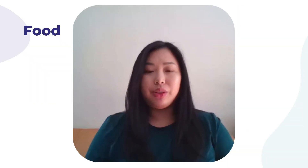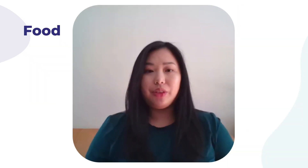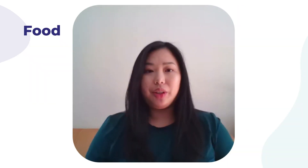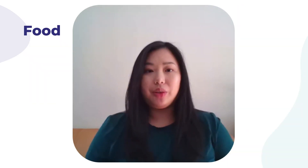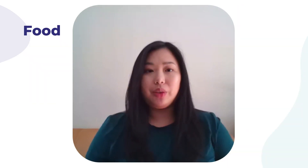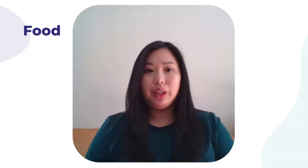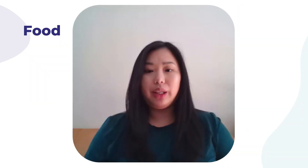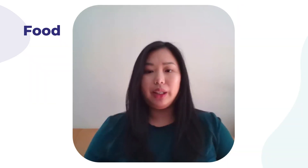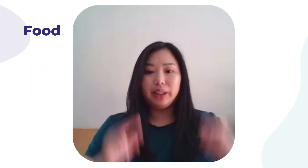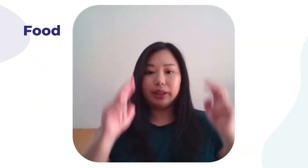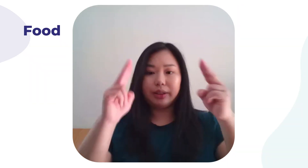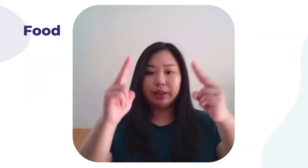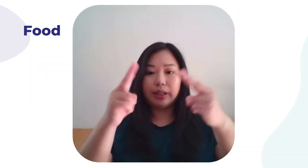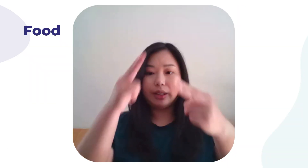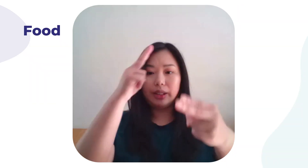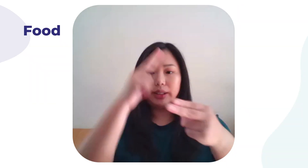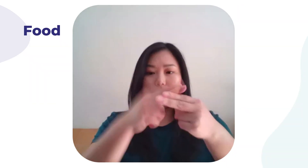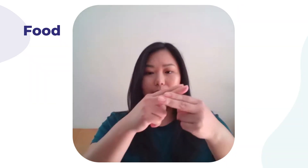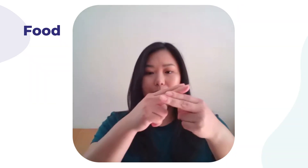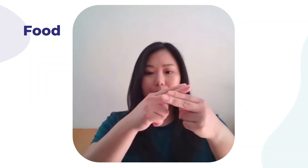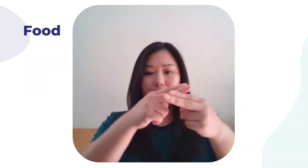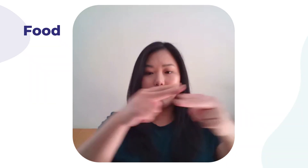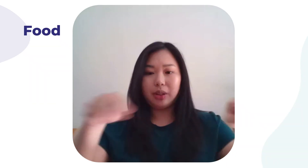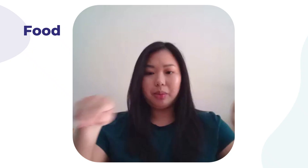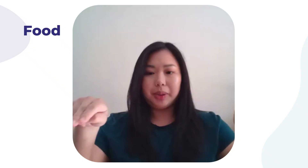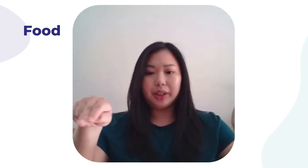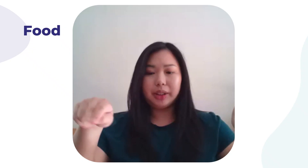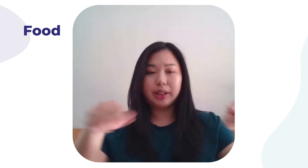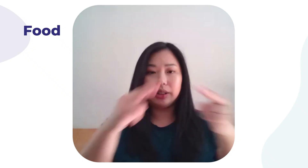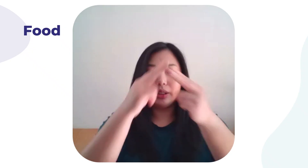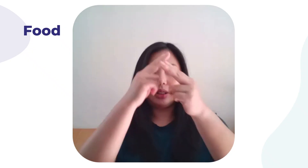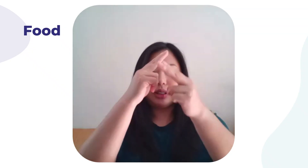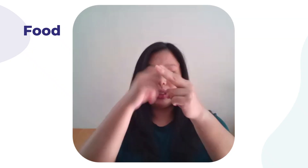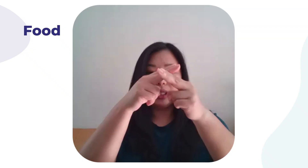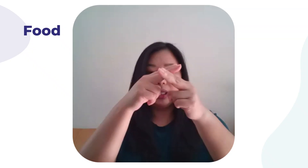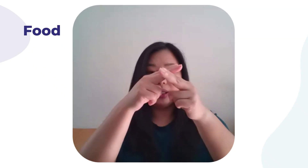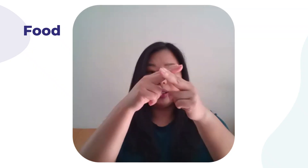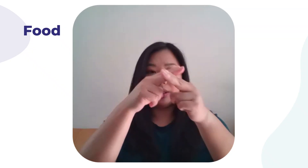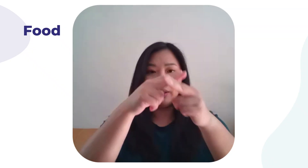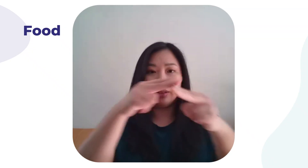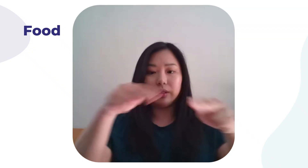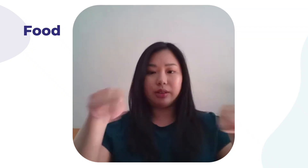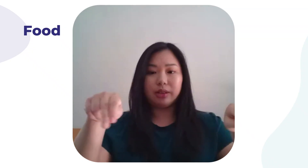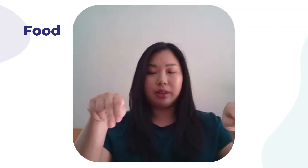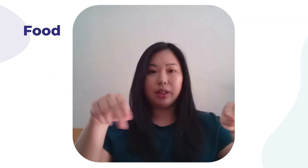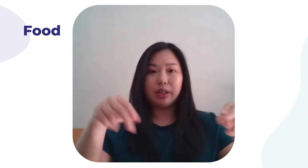Let's review. Egg, tap, then pull apart. Egg.